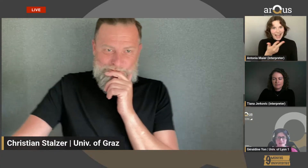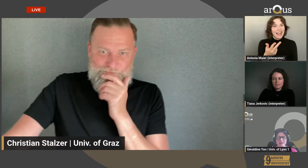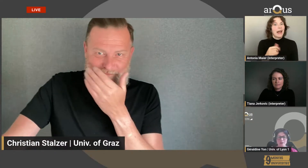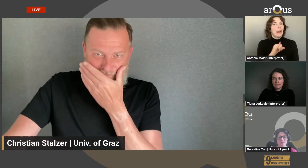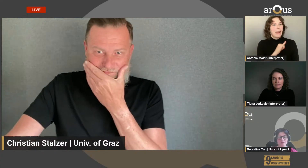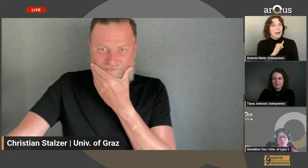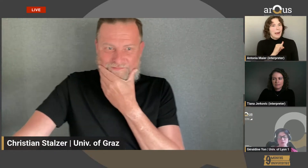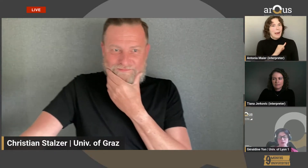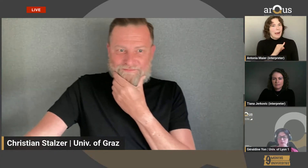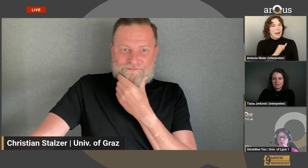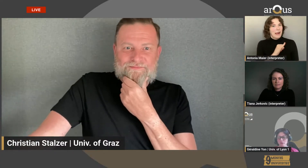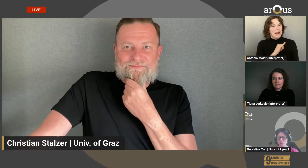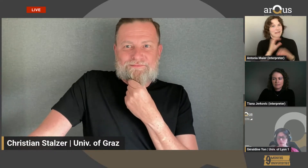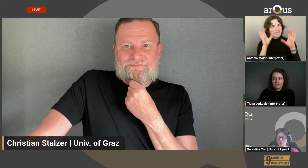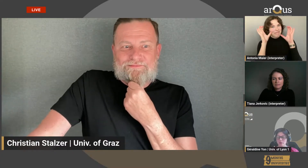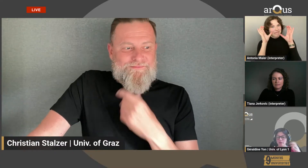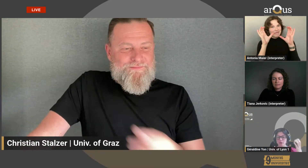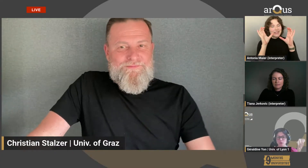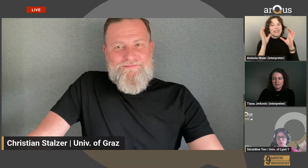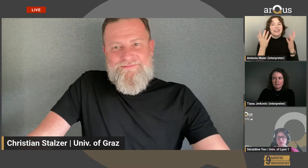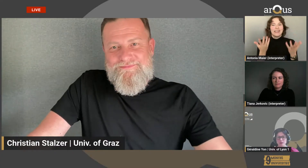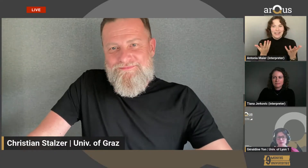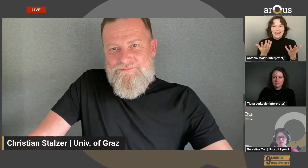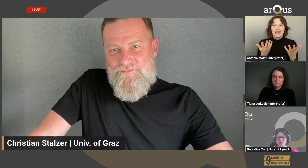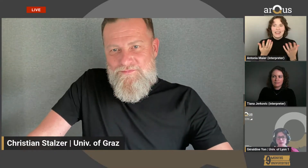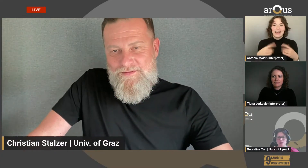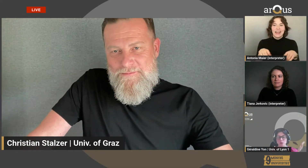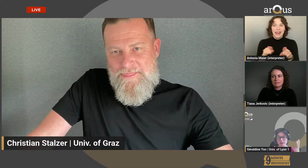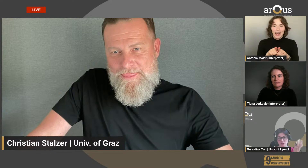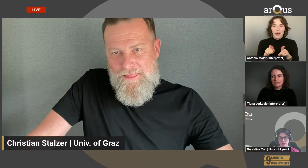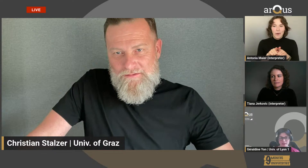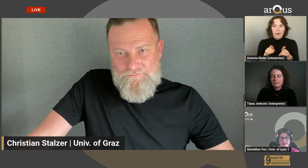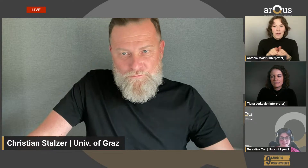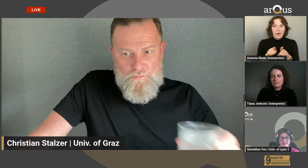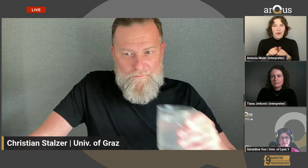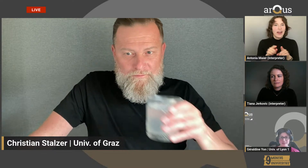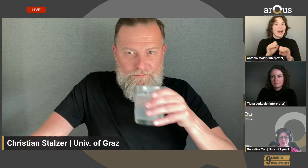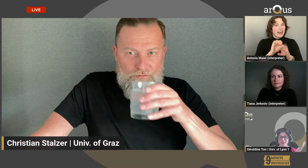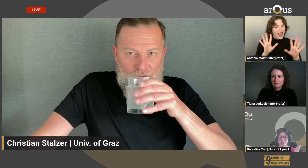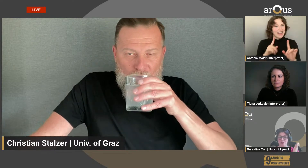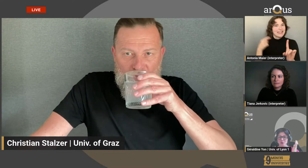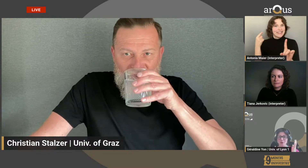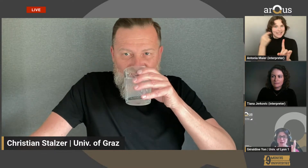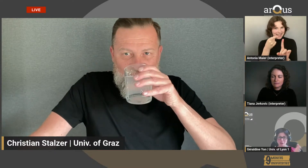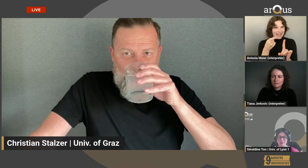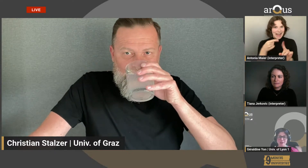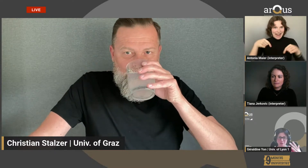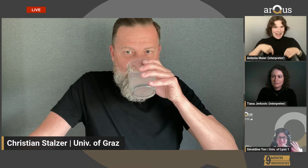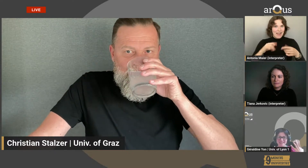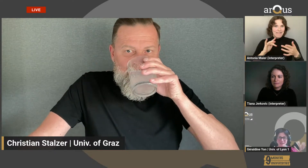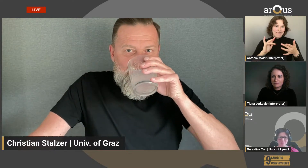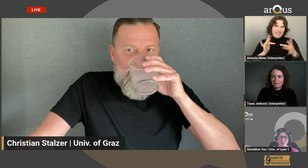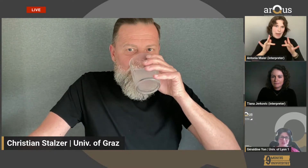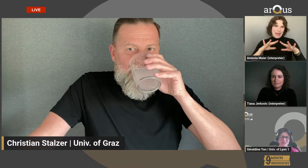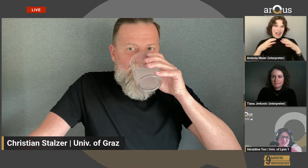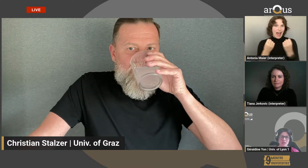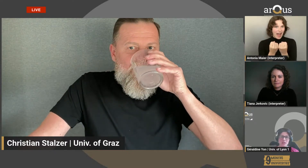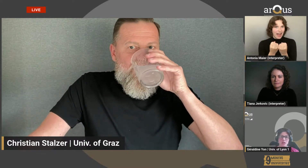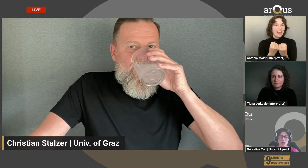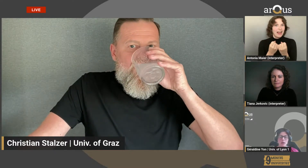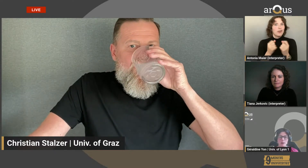And, like the goal of those webinars are to raise awareness. And I think like you actually reached that